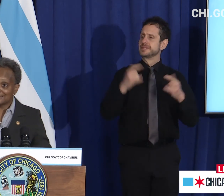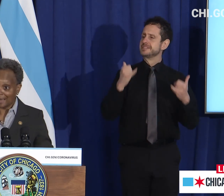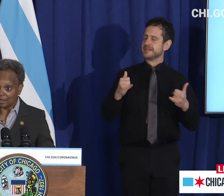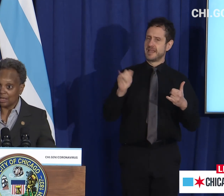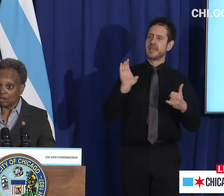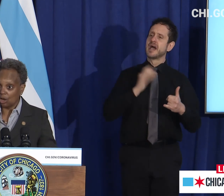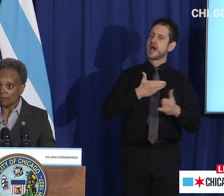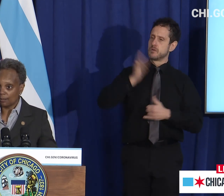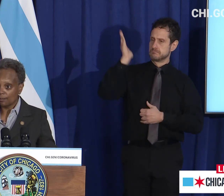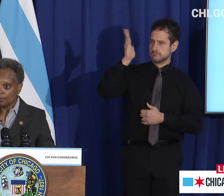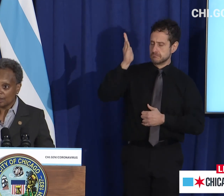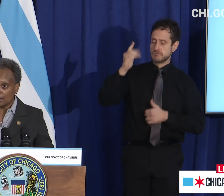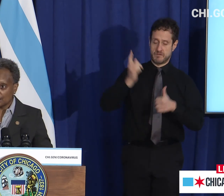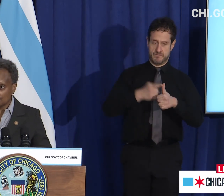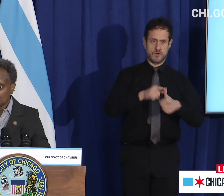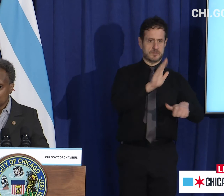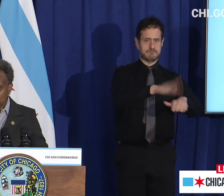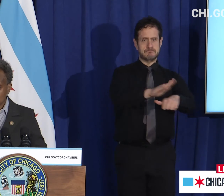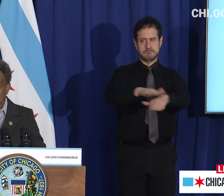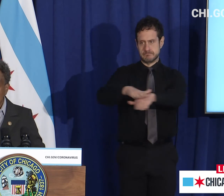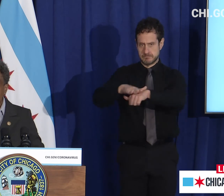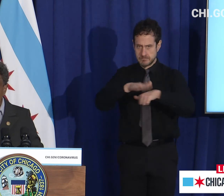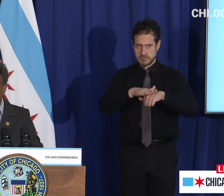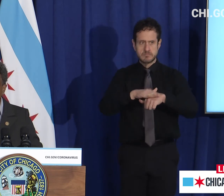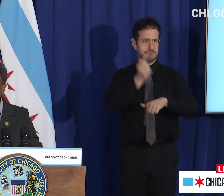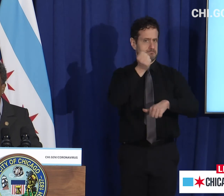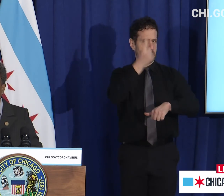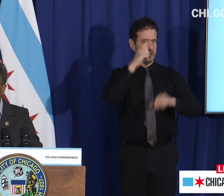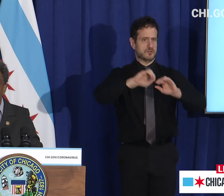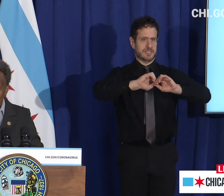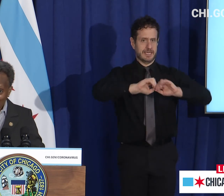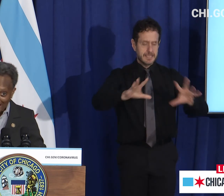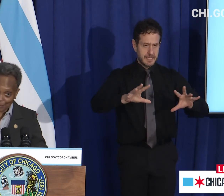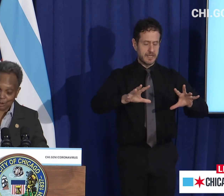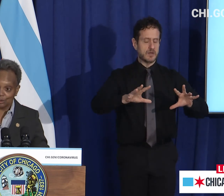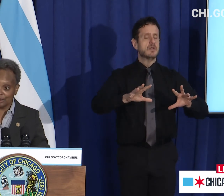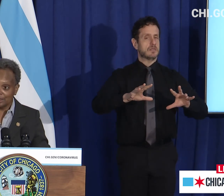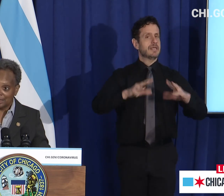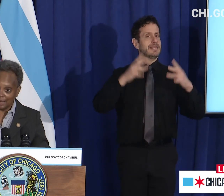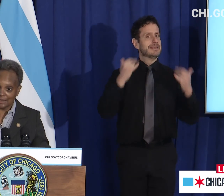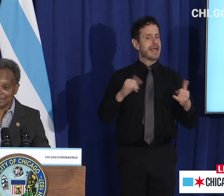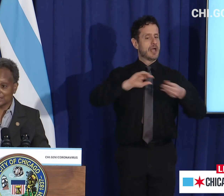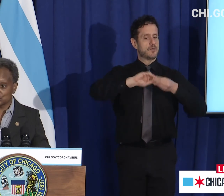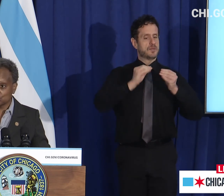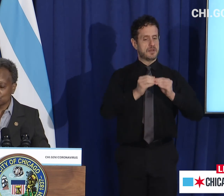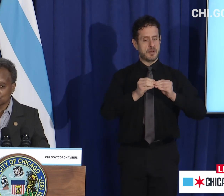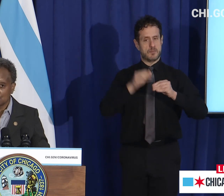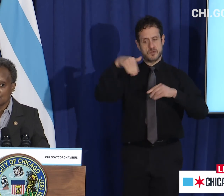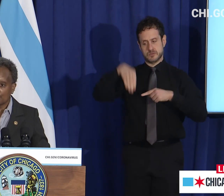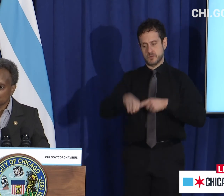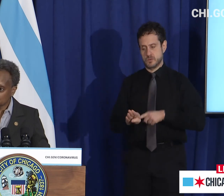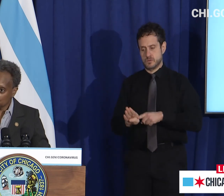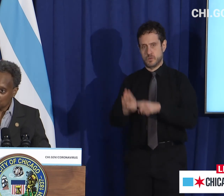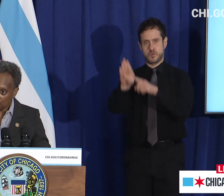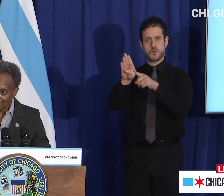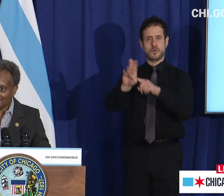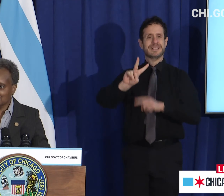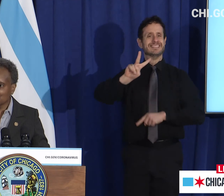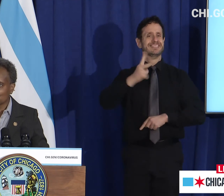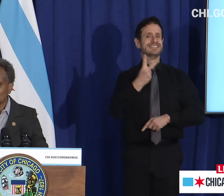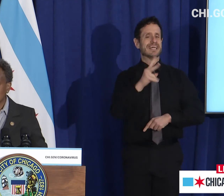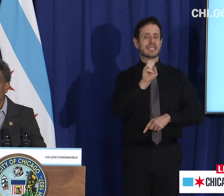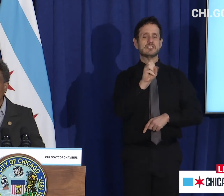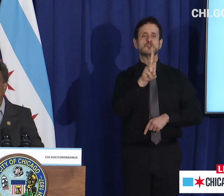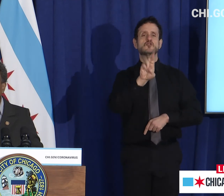One, sounding the alarm, making sure that people understand we are absolutely in the second surge, but also